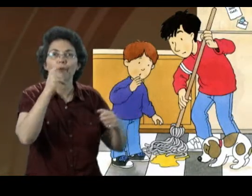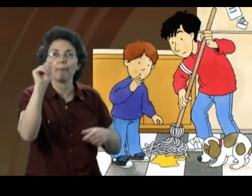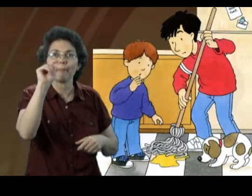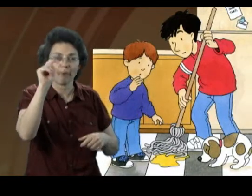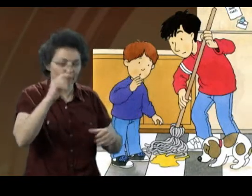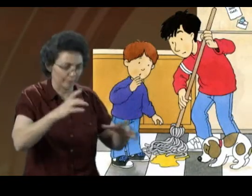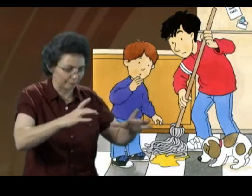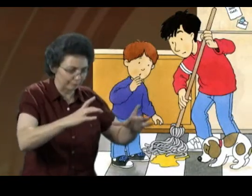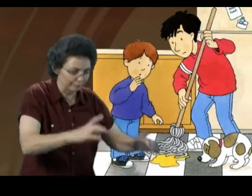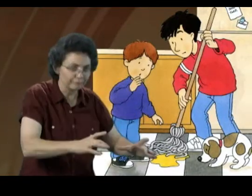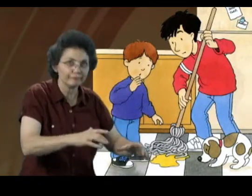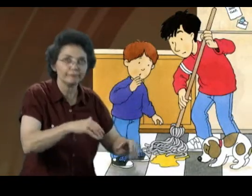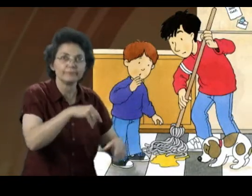floor.